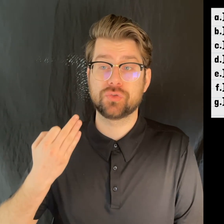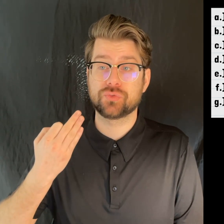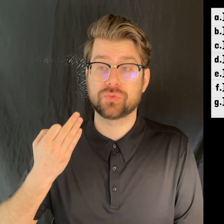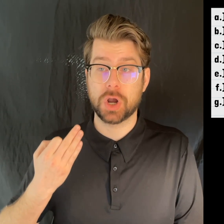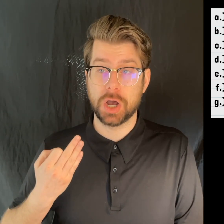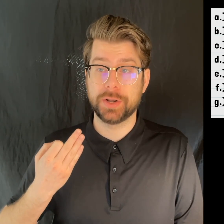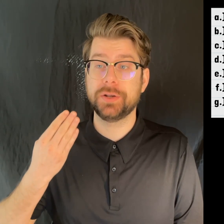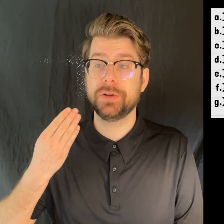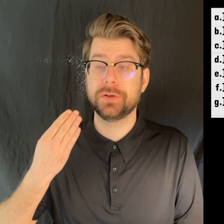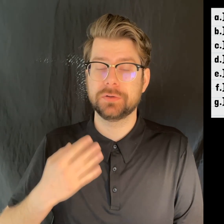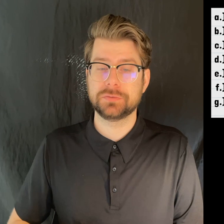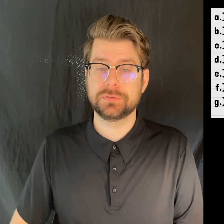run,